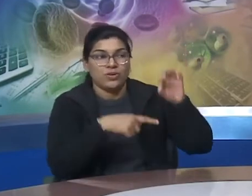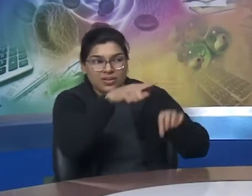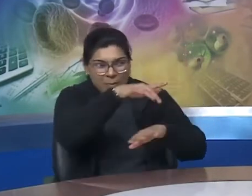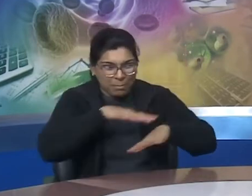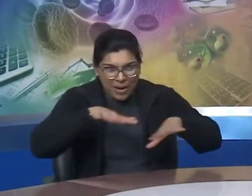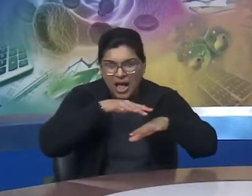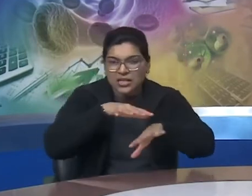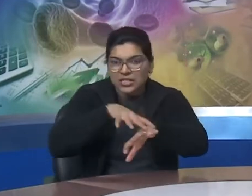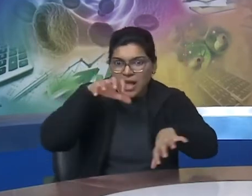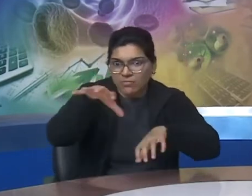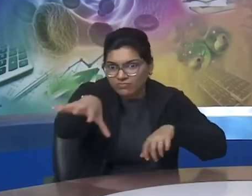I give you